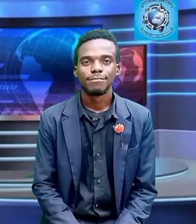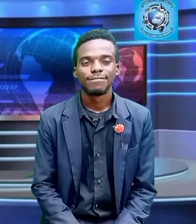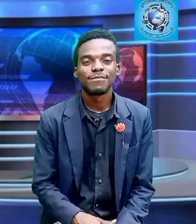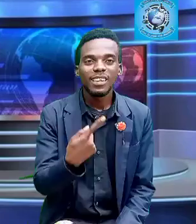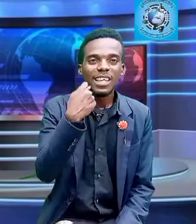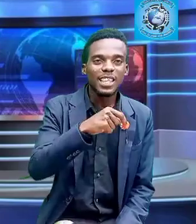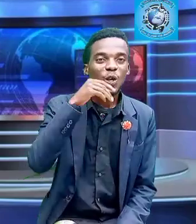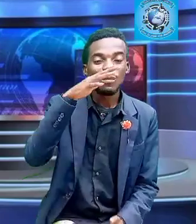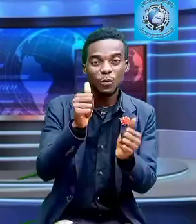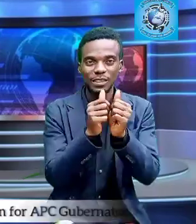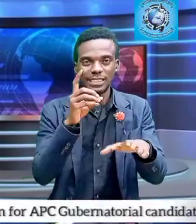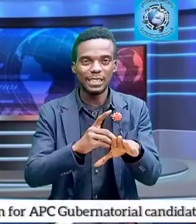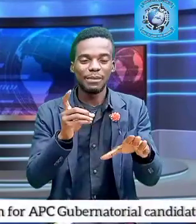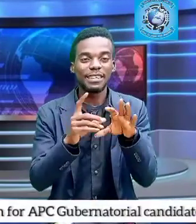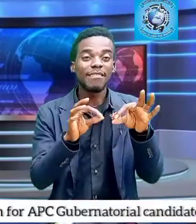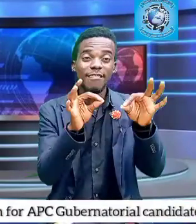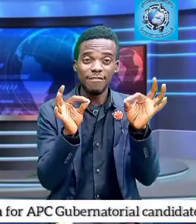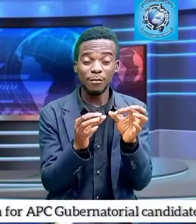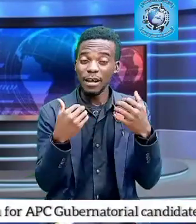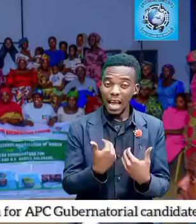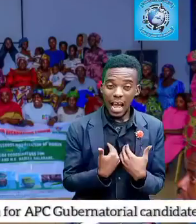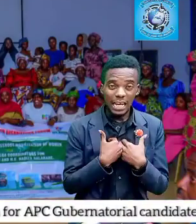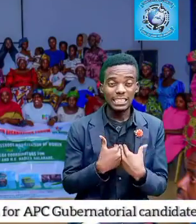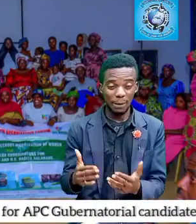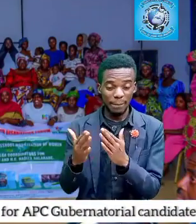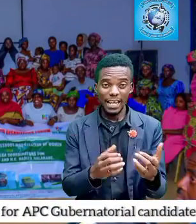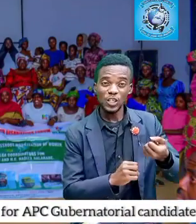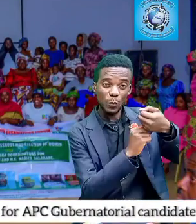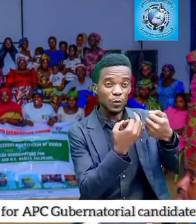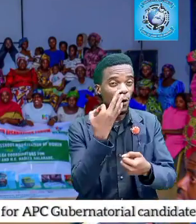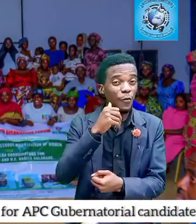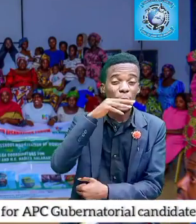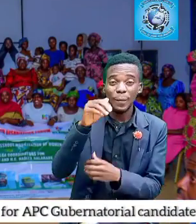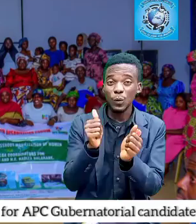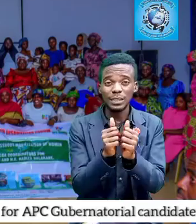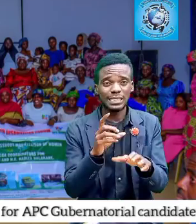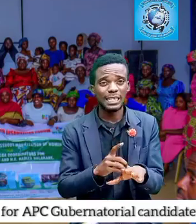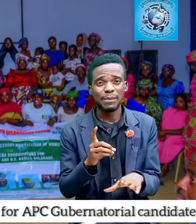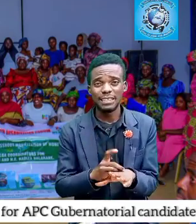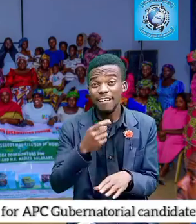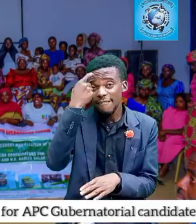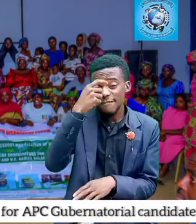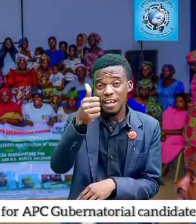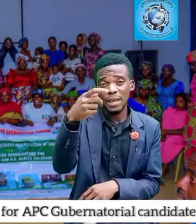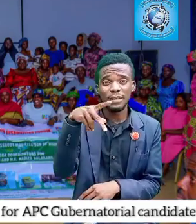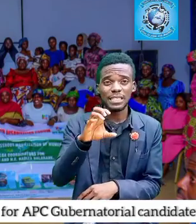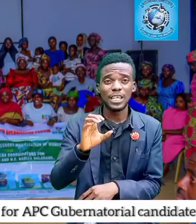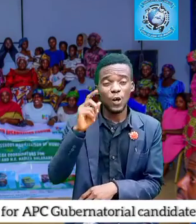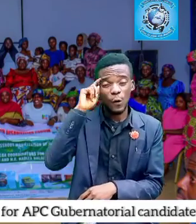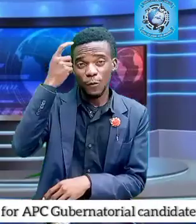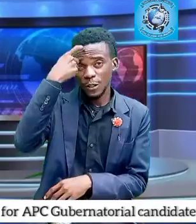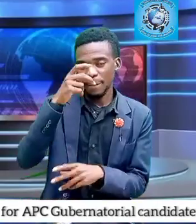The Women with Disabilities Forum has mobilized support of women with disabilities for APC governorship